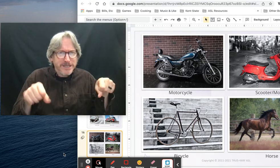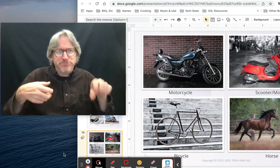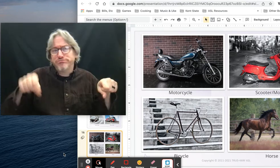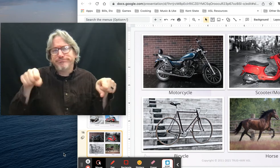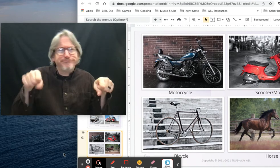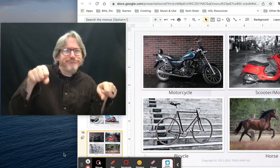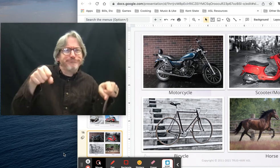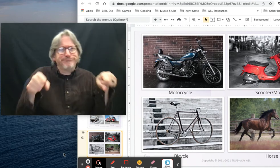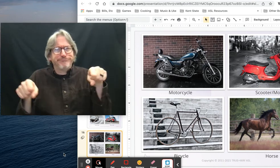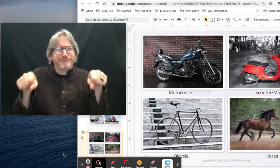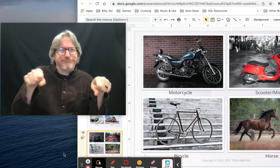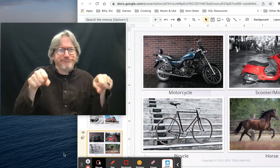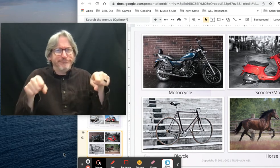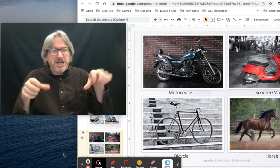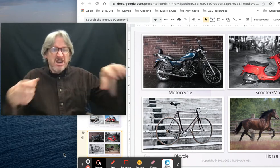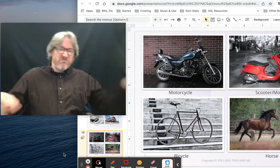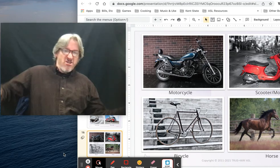smaller face.